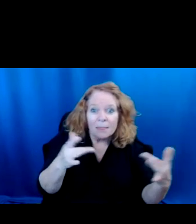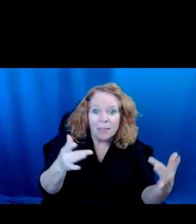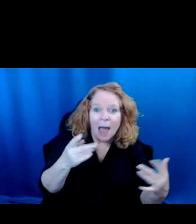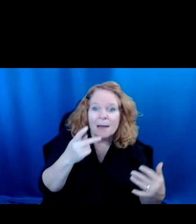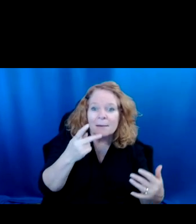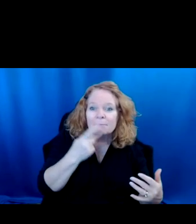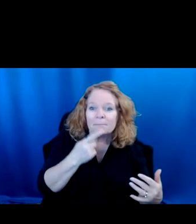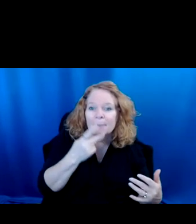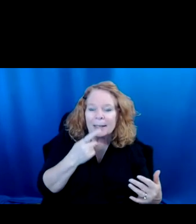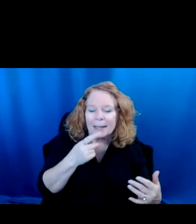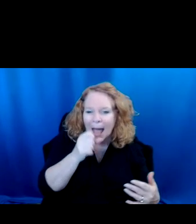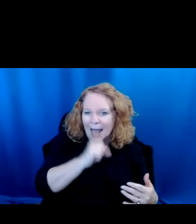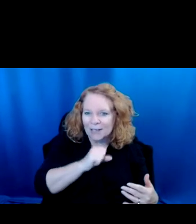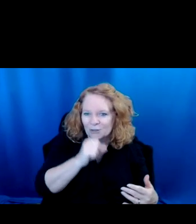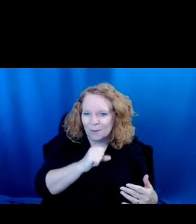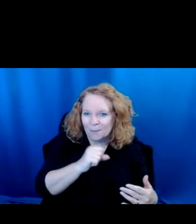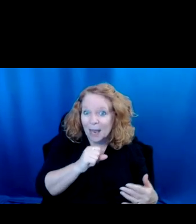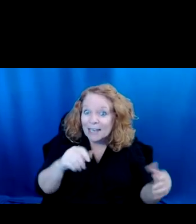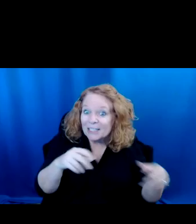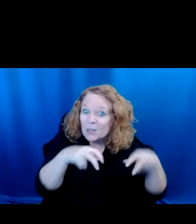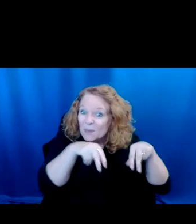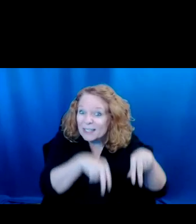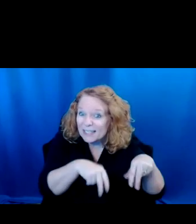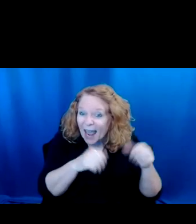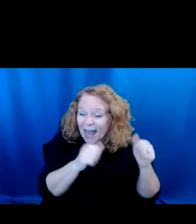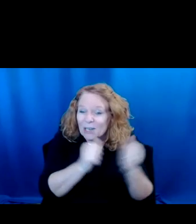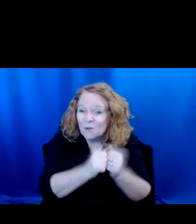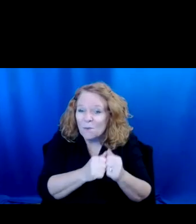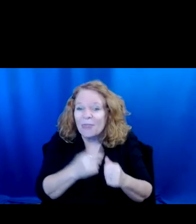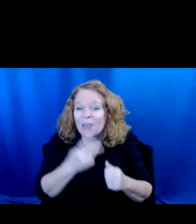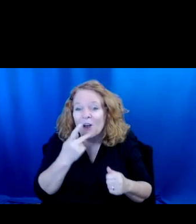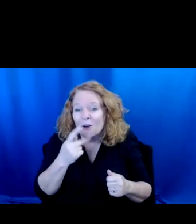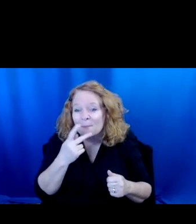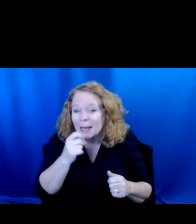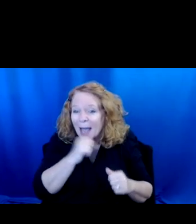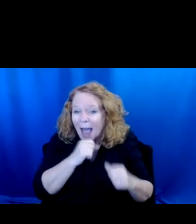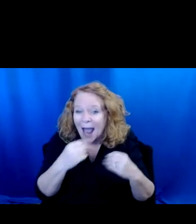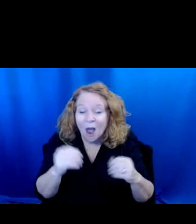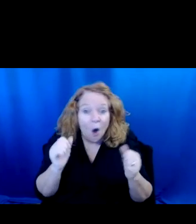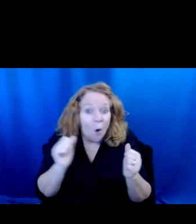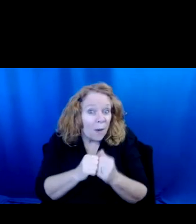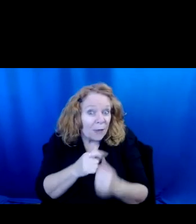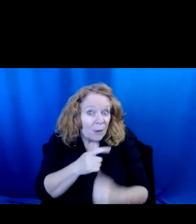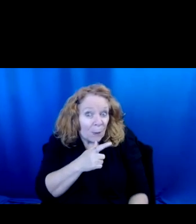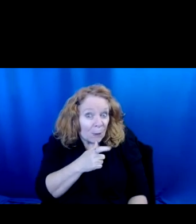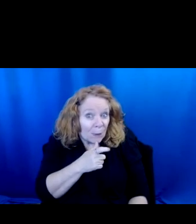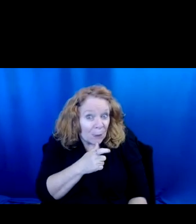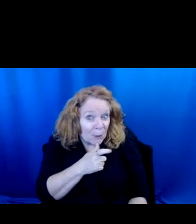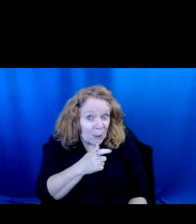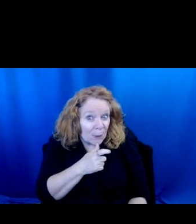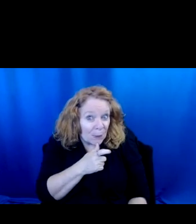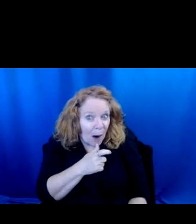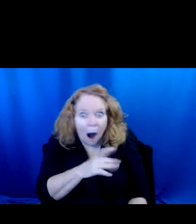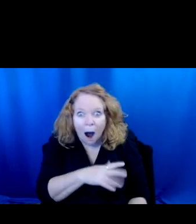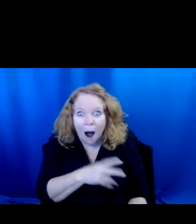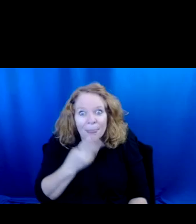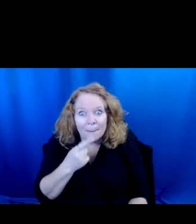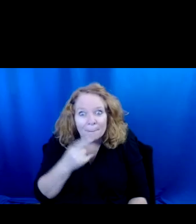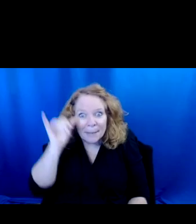standing next to her pink ice cream parlor with Penelope, pink